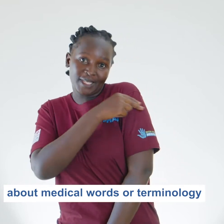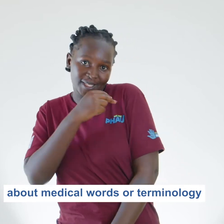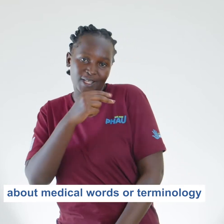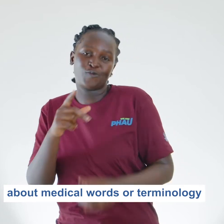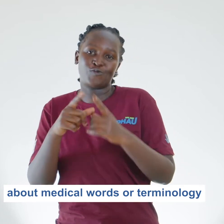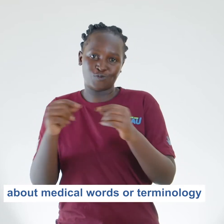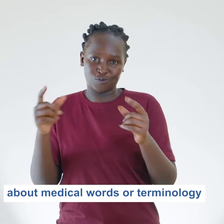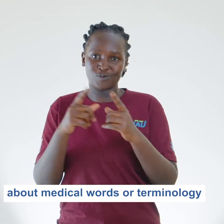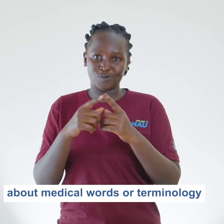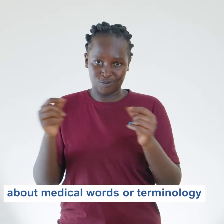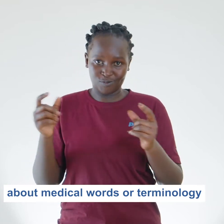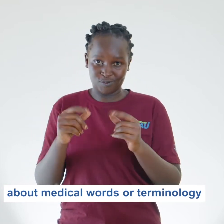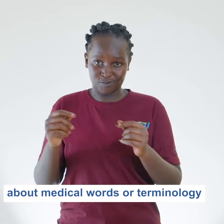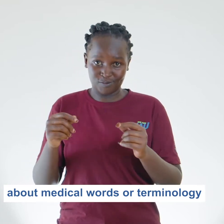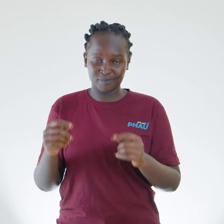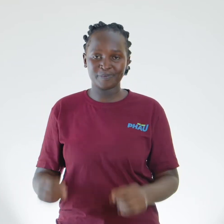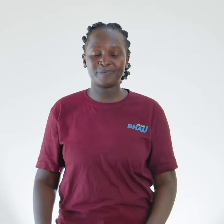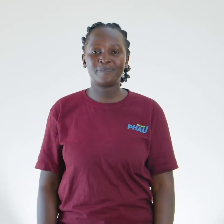words or terminologies.